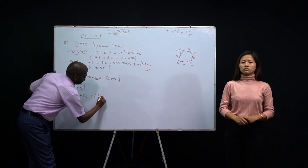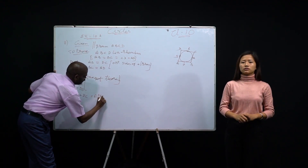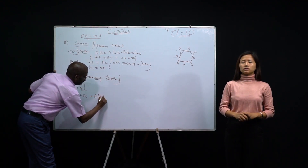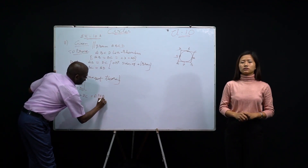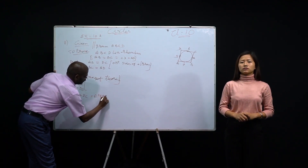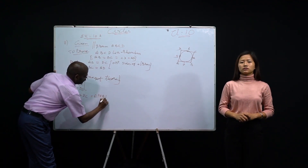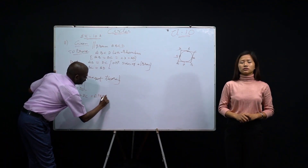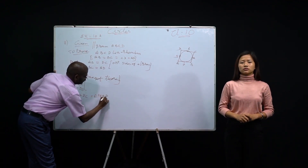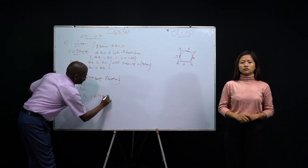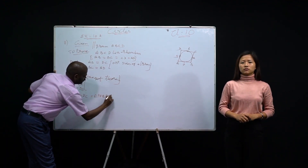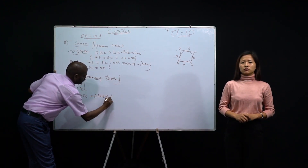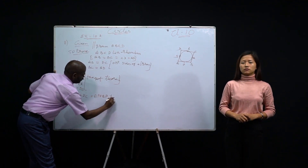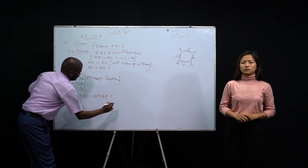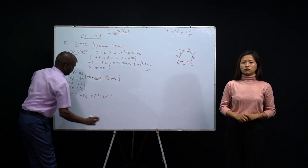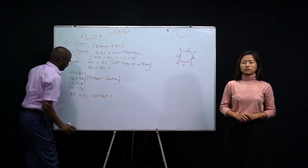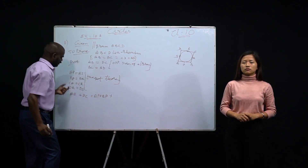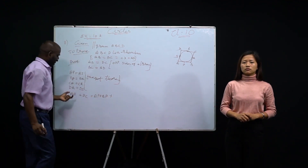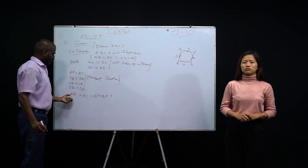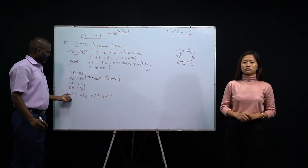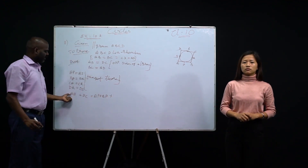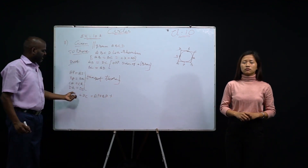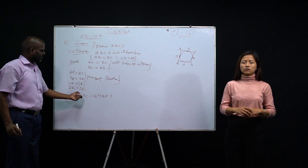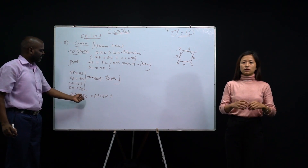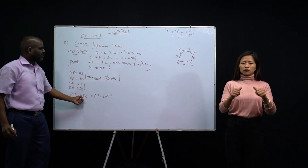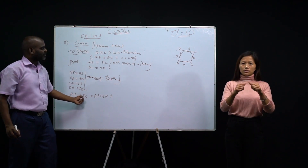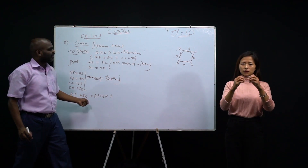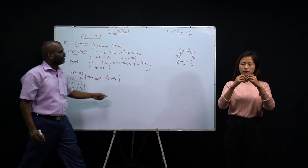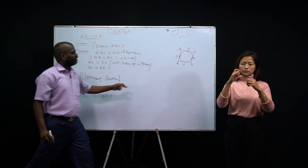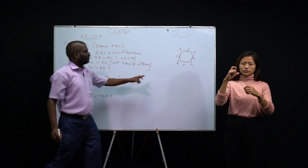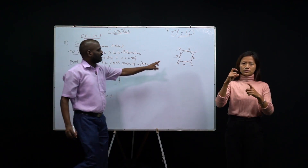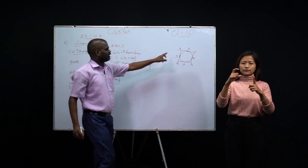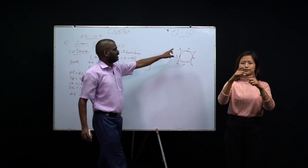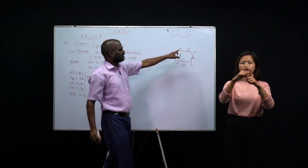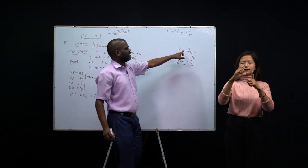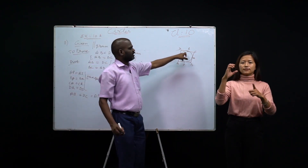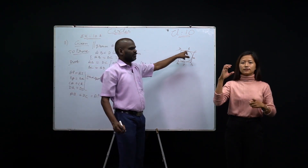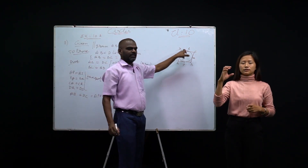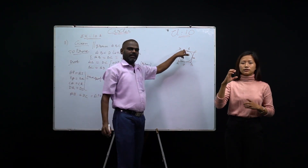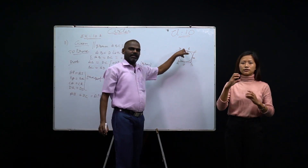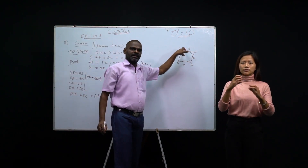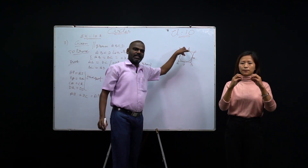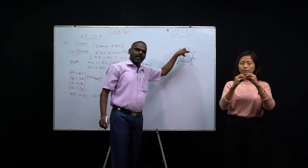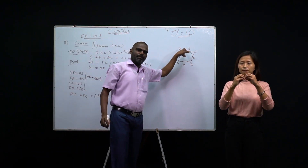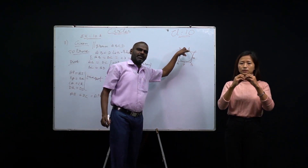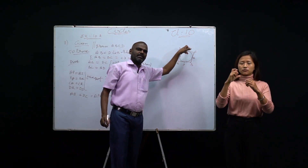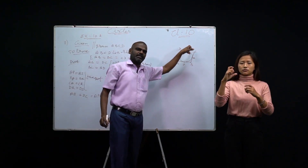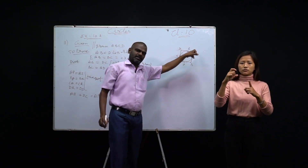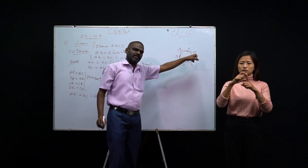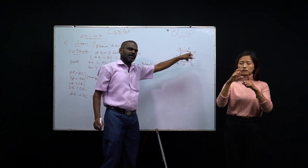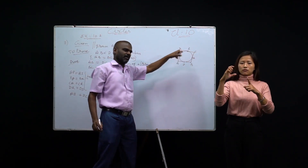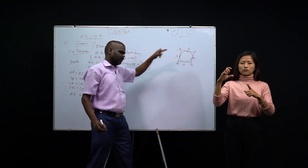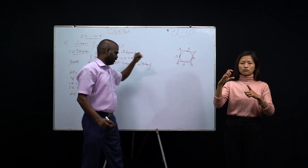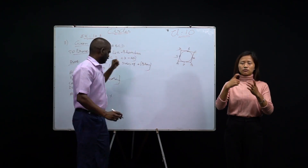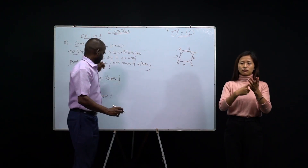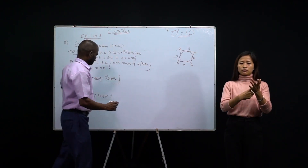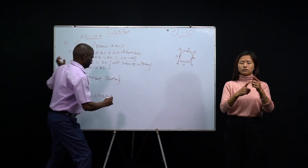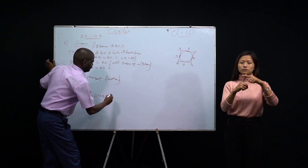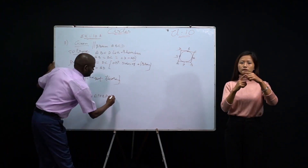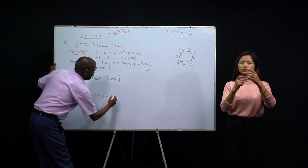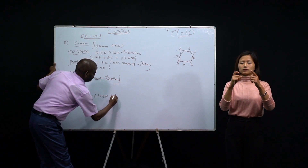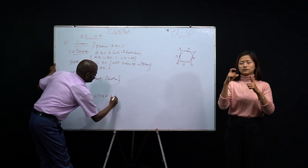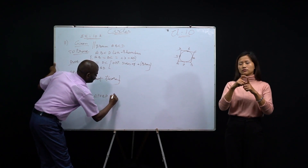plus BP. That is AB so, right? Next DC. What is DC? DR plus CR.